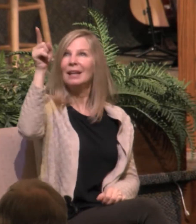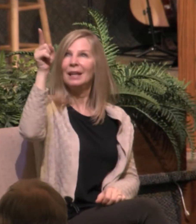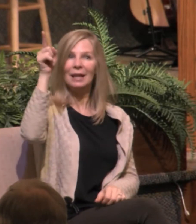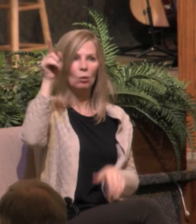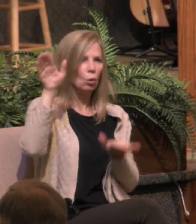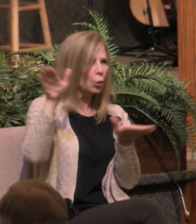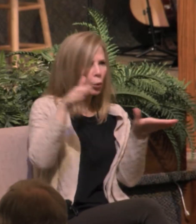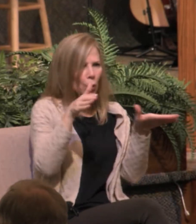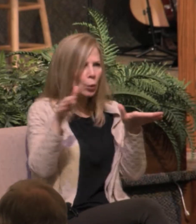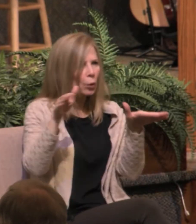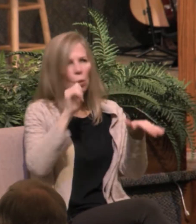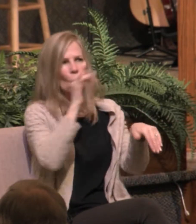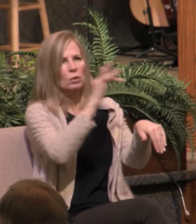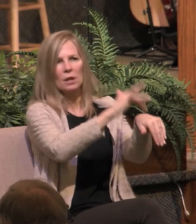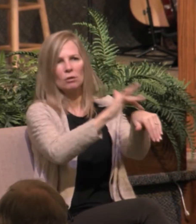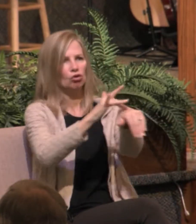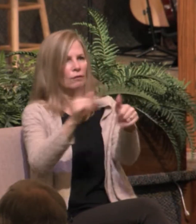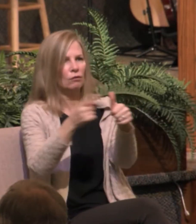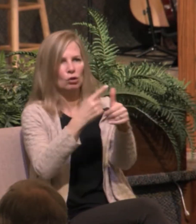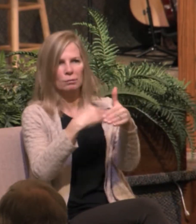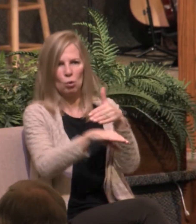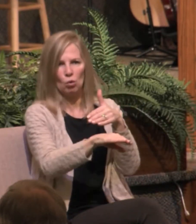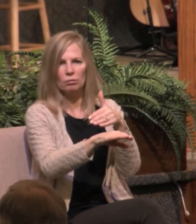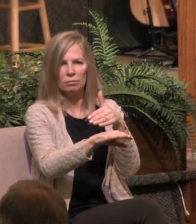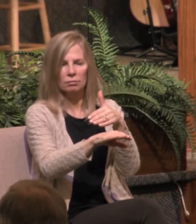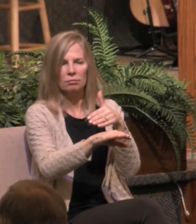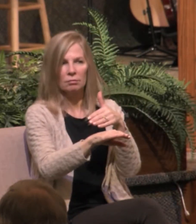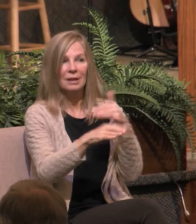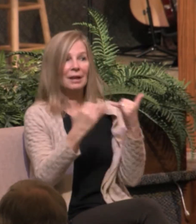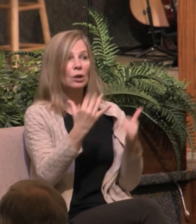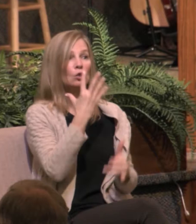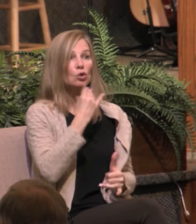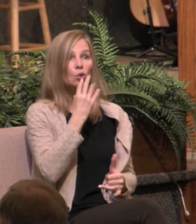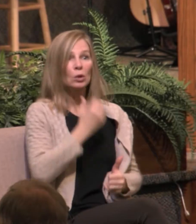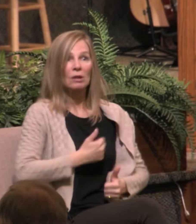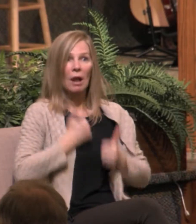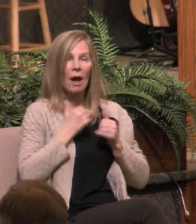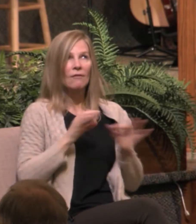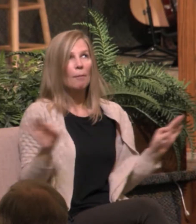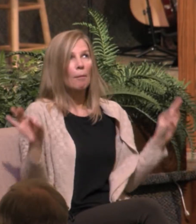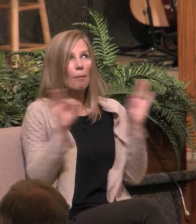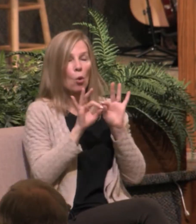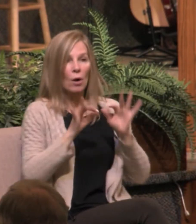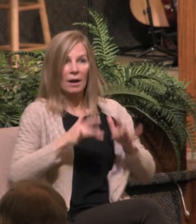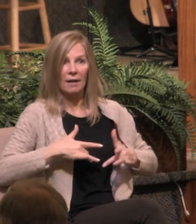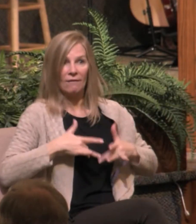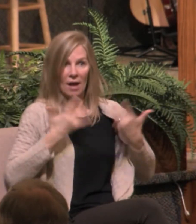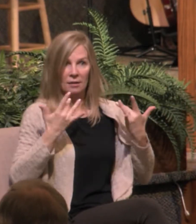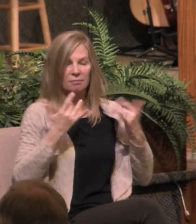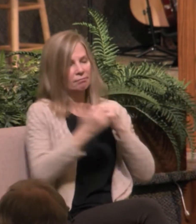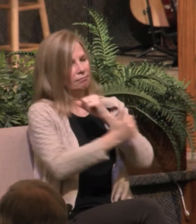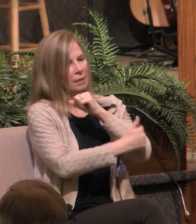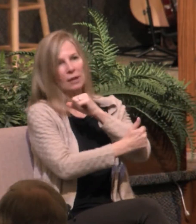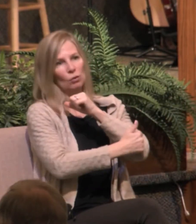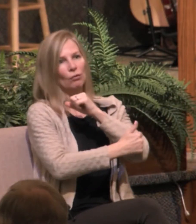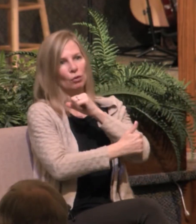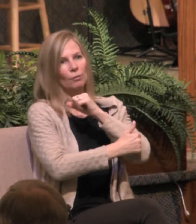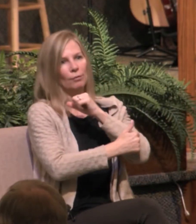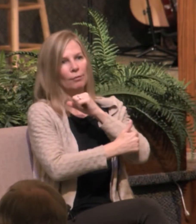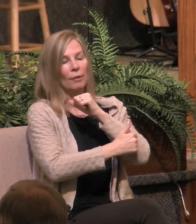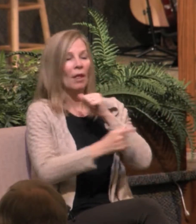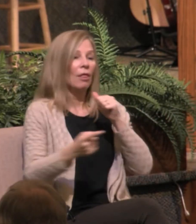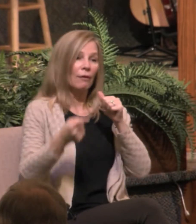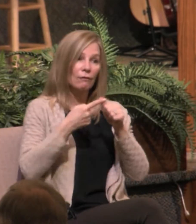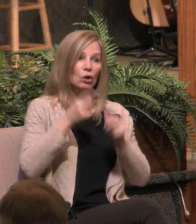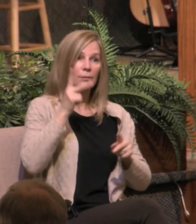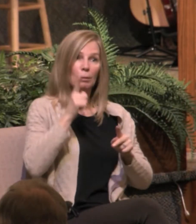Now, the center of Jewish life was the Passover. So the original recipients probably would not need as much